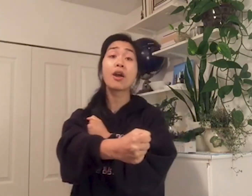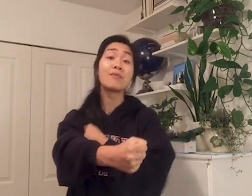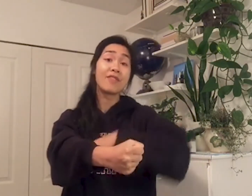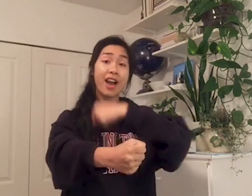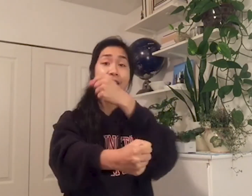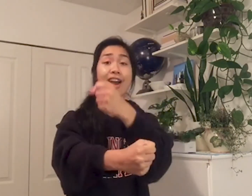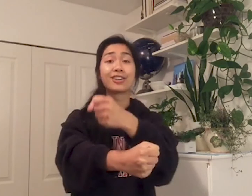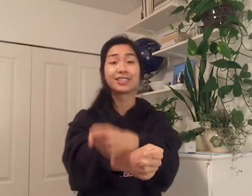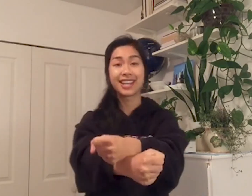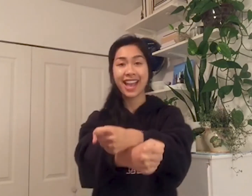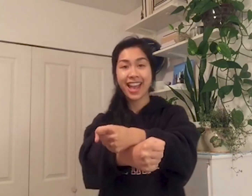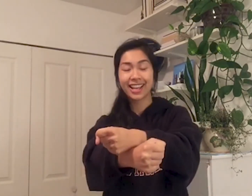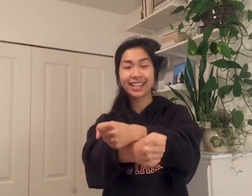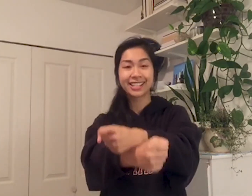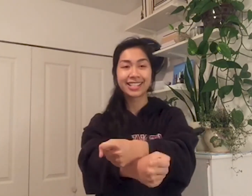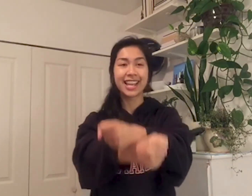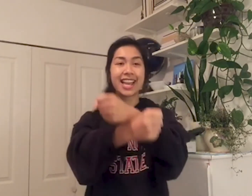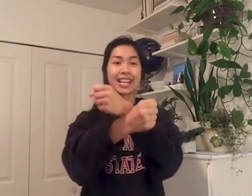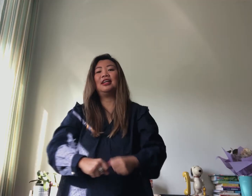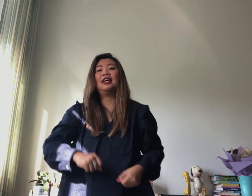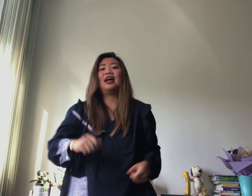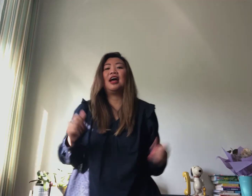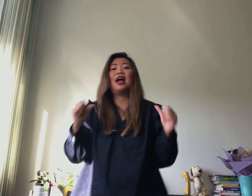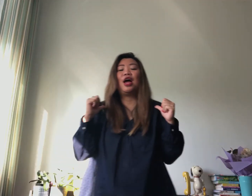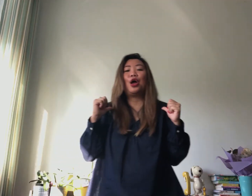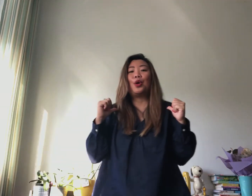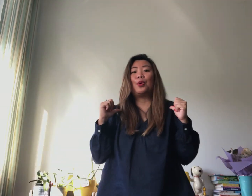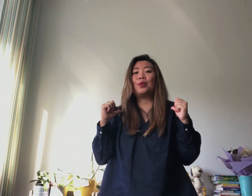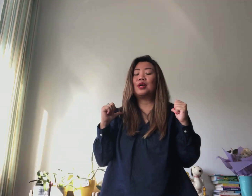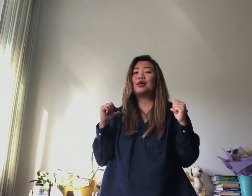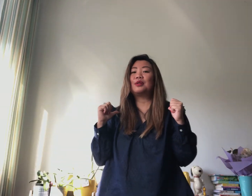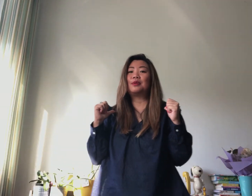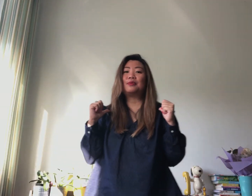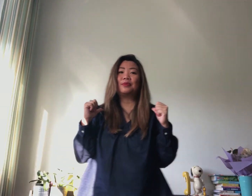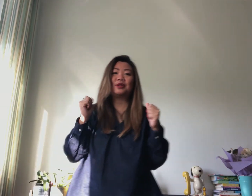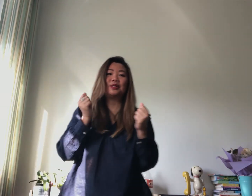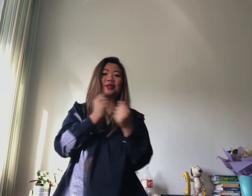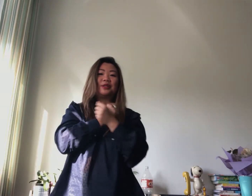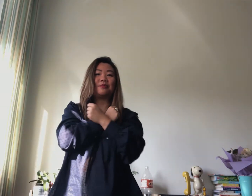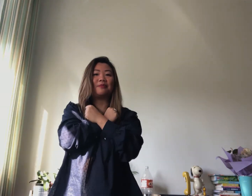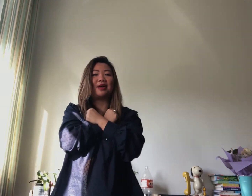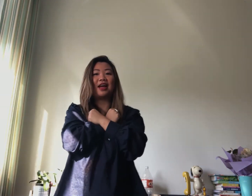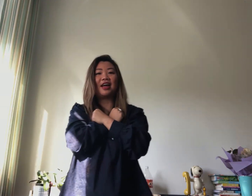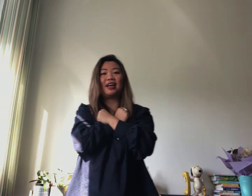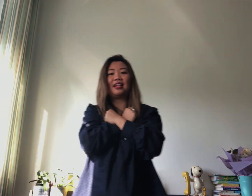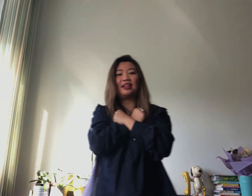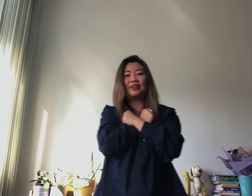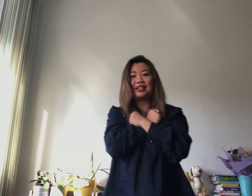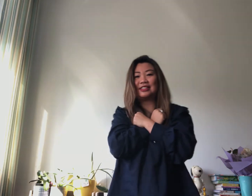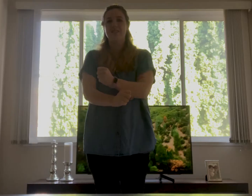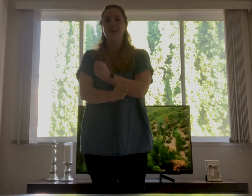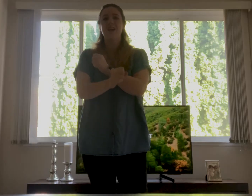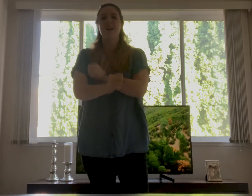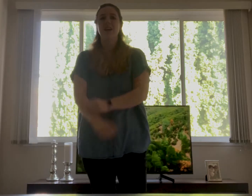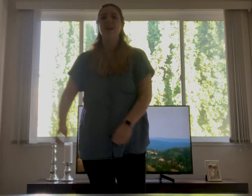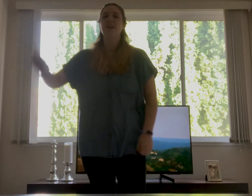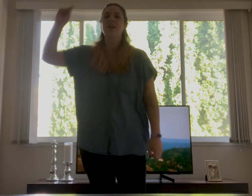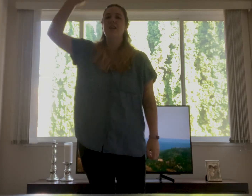foundation And I will put my trust in